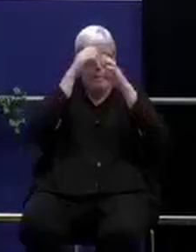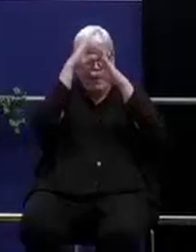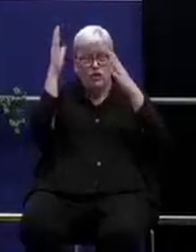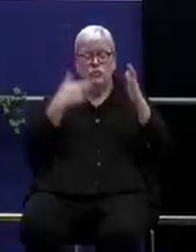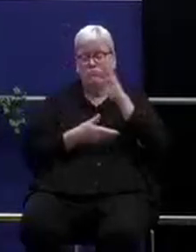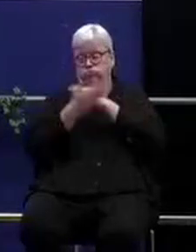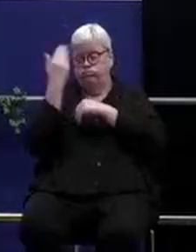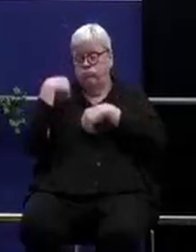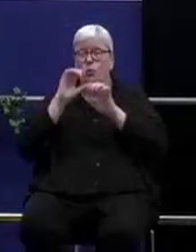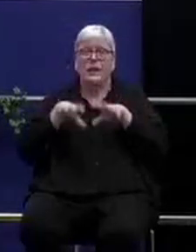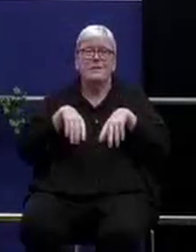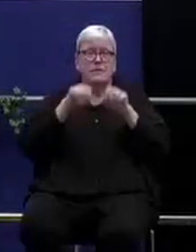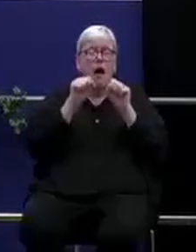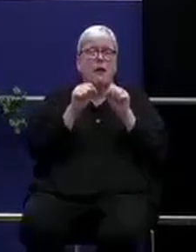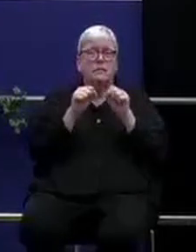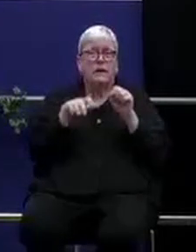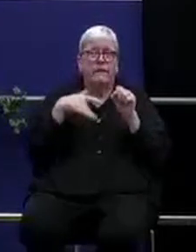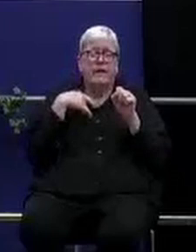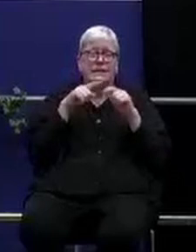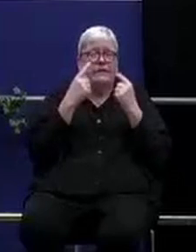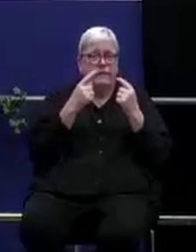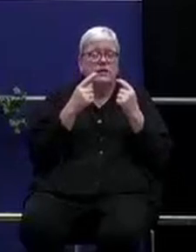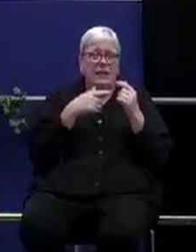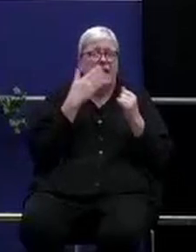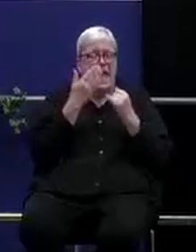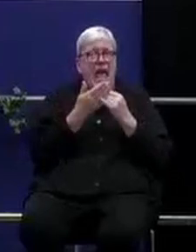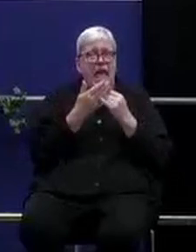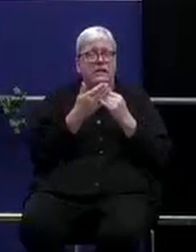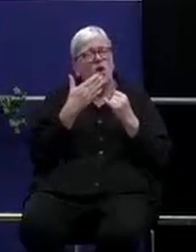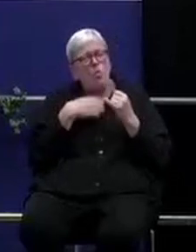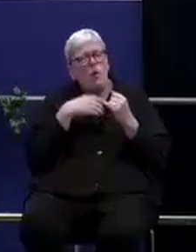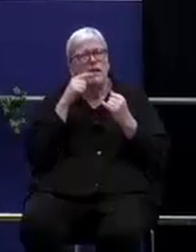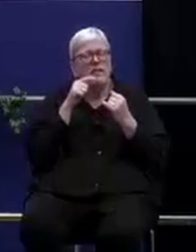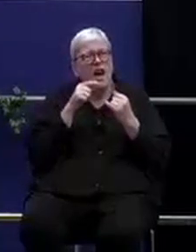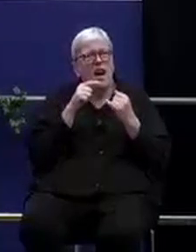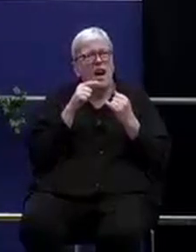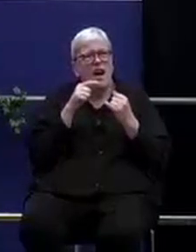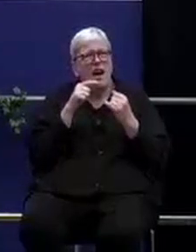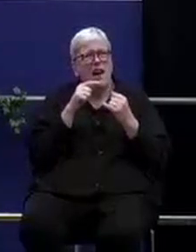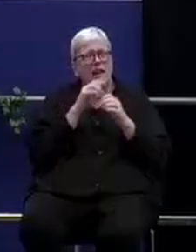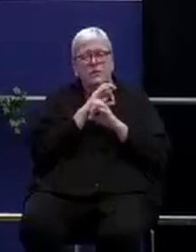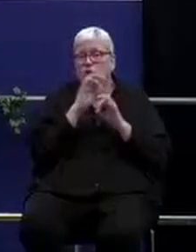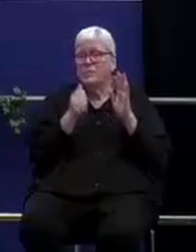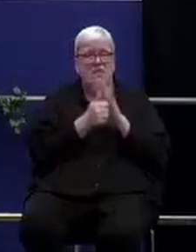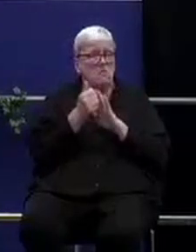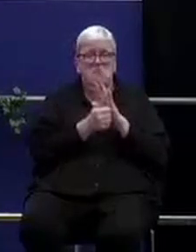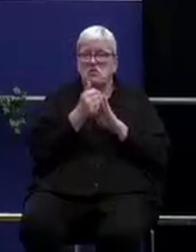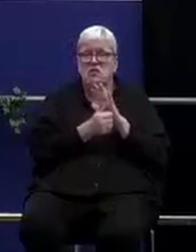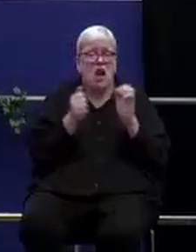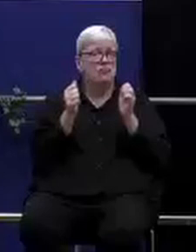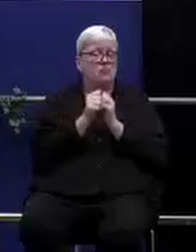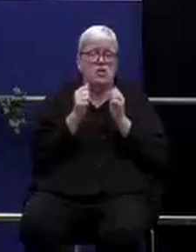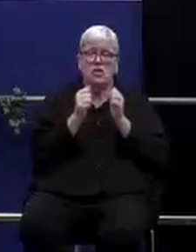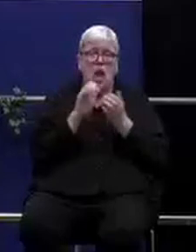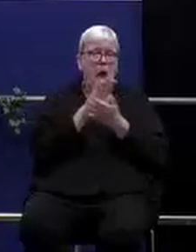what I wanted, without giving too much away yet. The end is the end I wanted. And nobody in the publisher is going to push back on that. They were quite